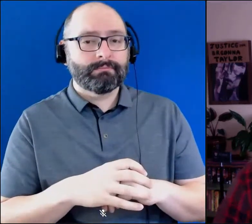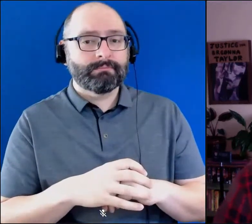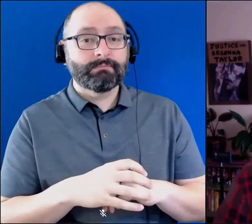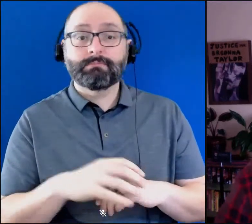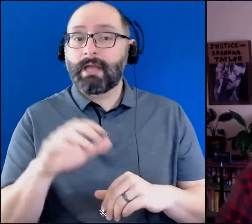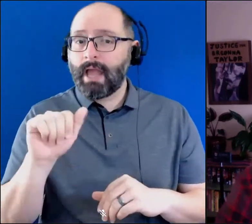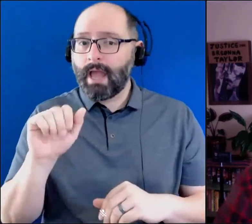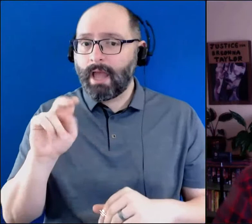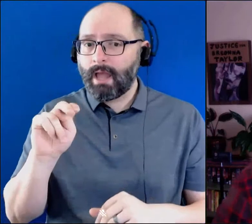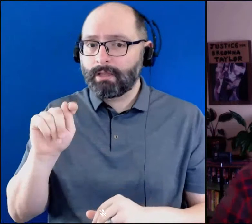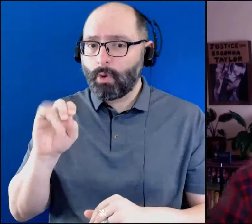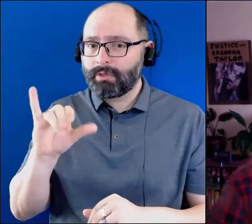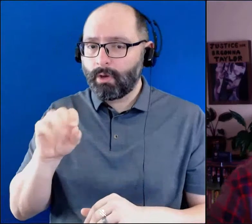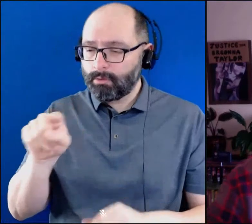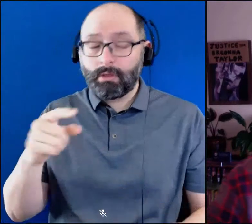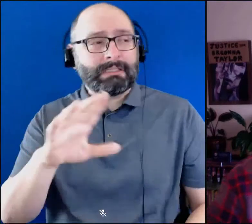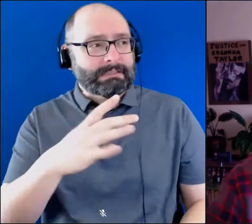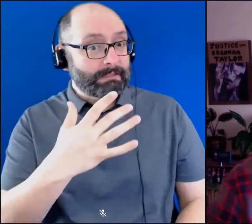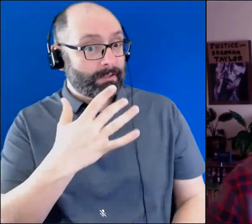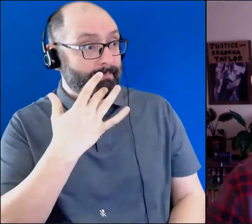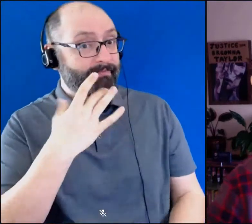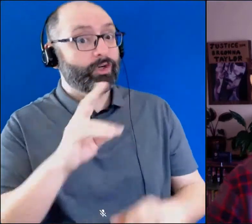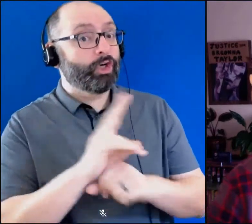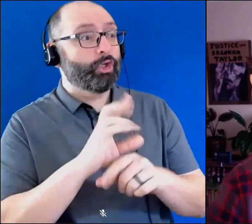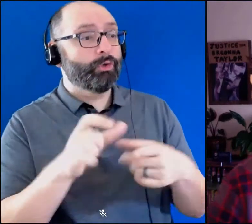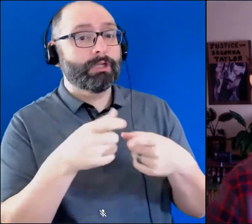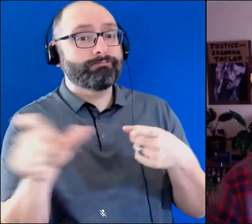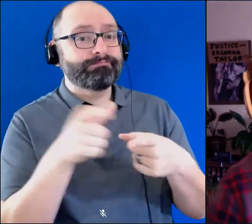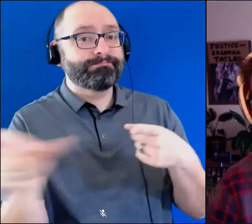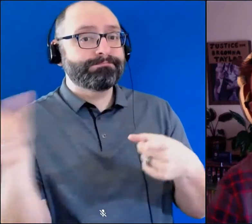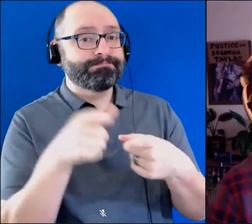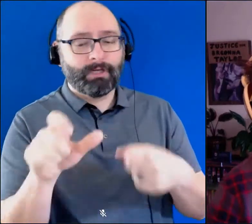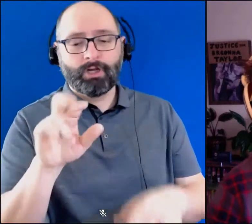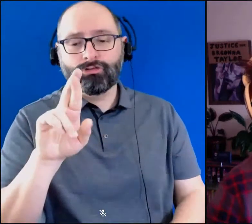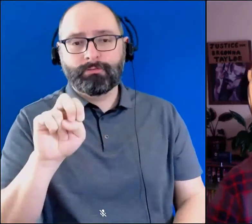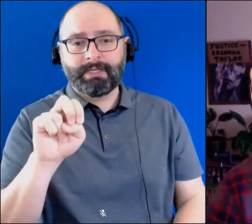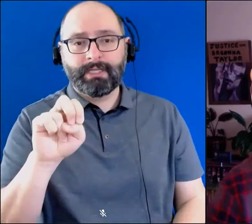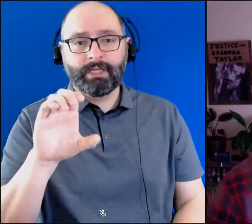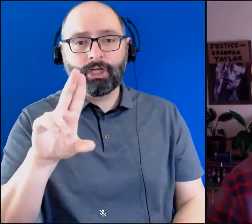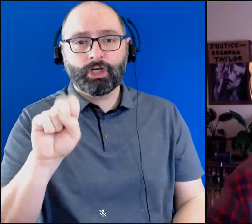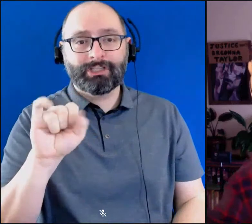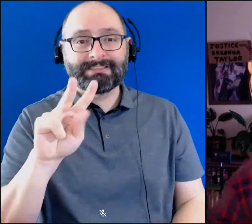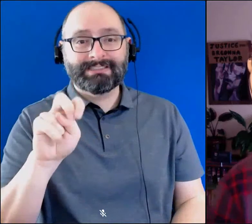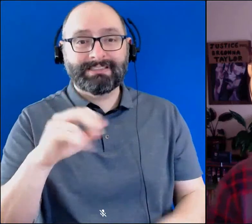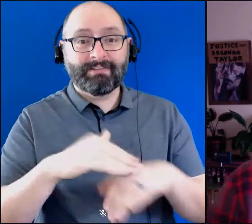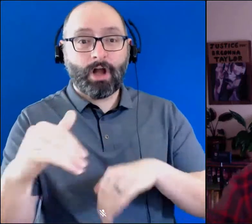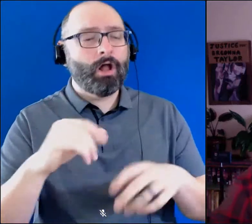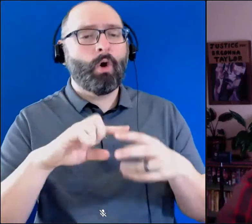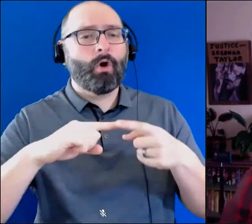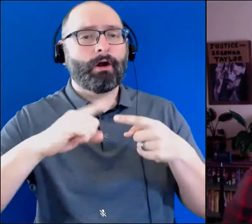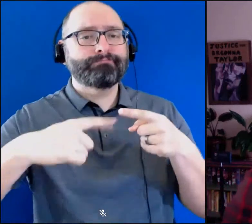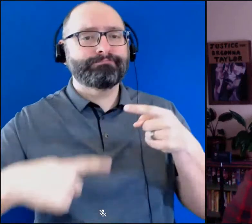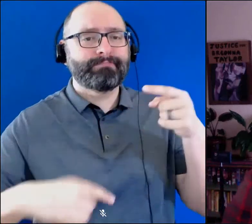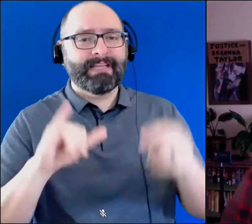Antonio, question of, would you prefer to use a recursive call or use iteration instead? Whatever the candidate prefers is fine